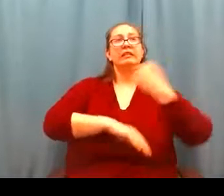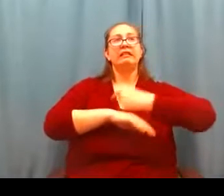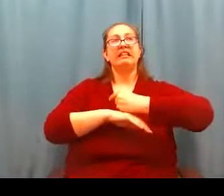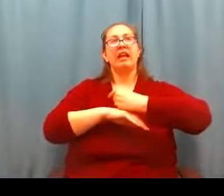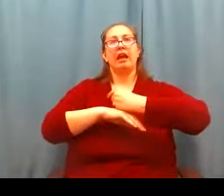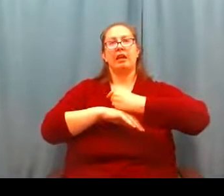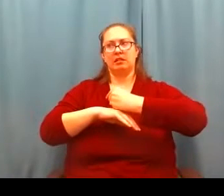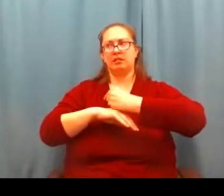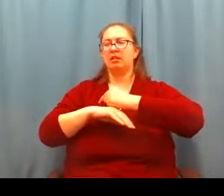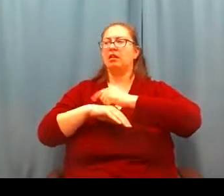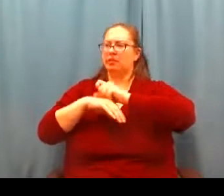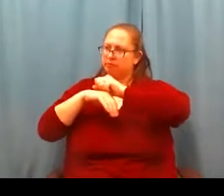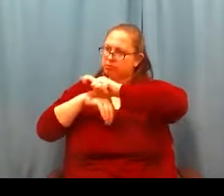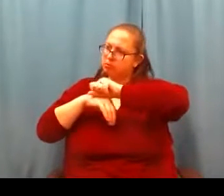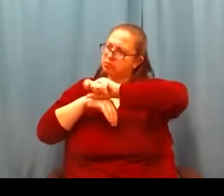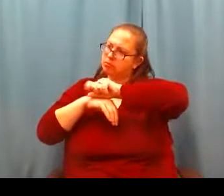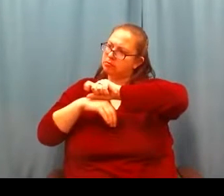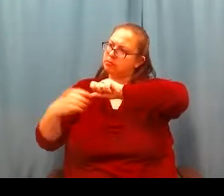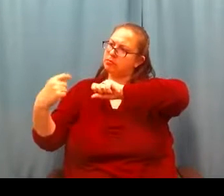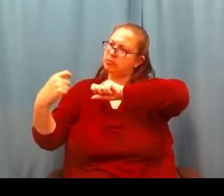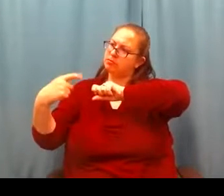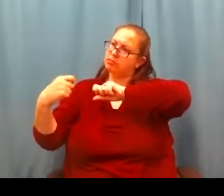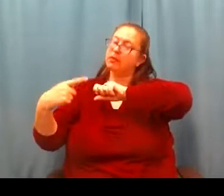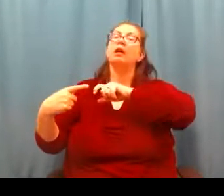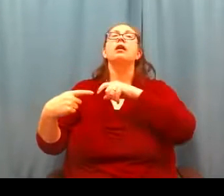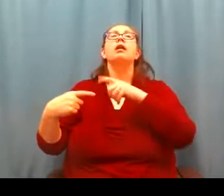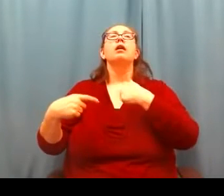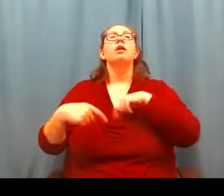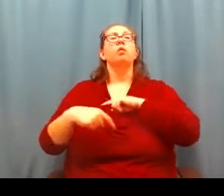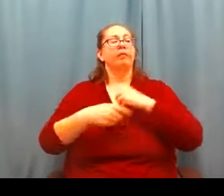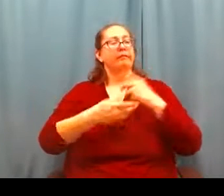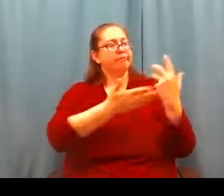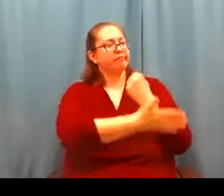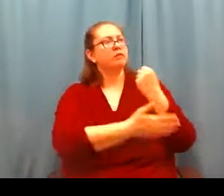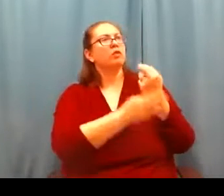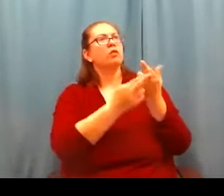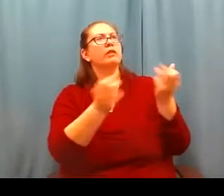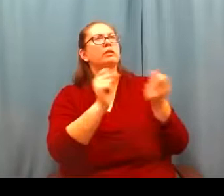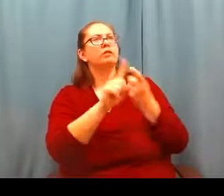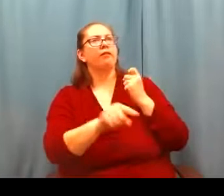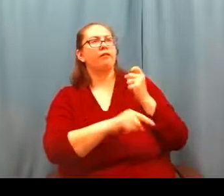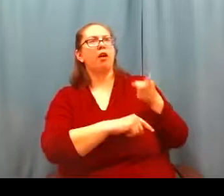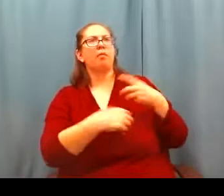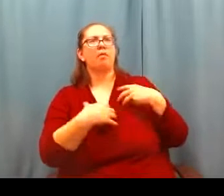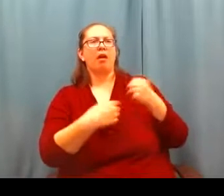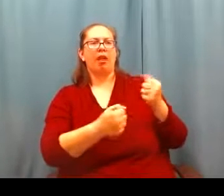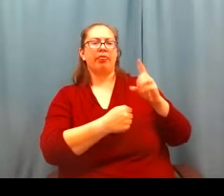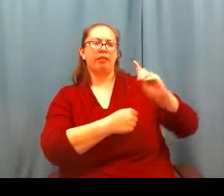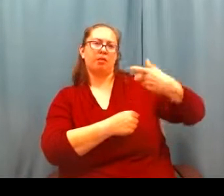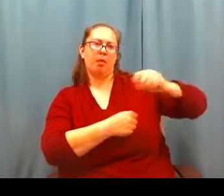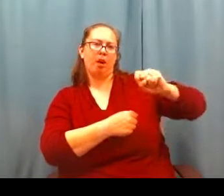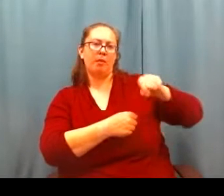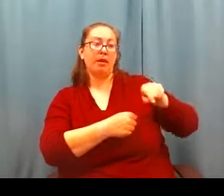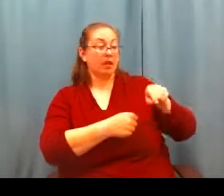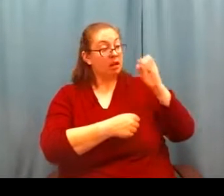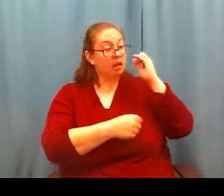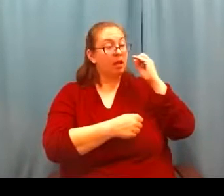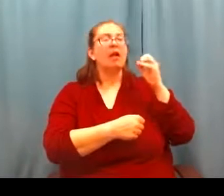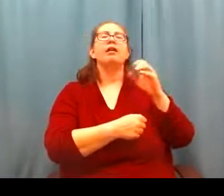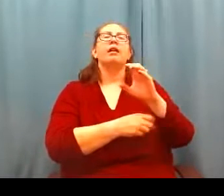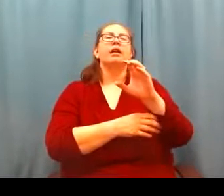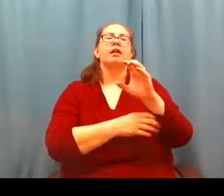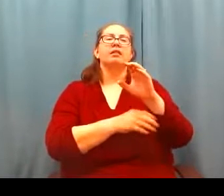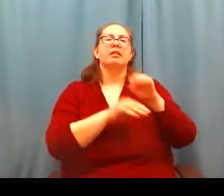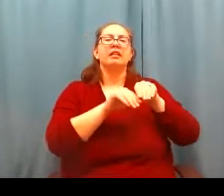To increase our capacity, we have leveraged resources within the health department. So we have dedicated communicable disease investigators, as well